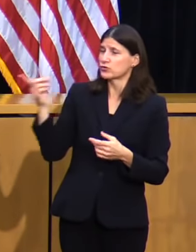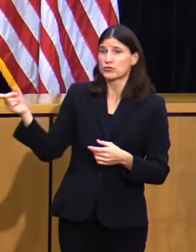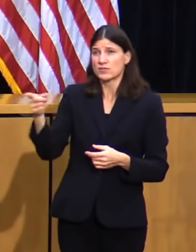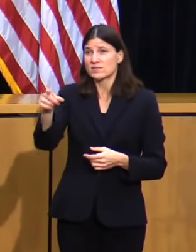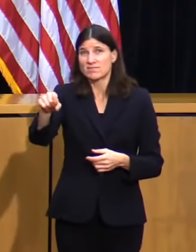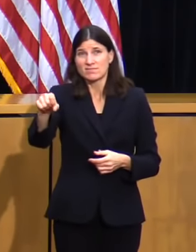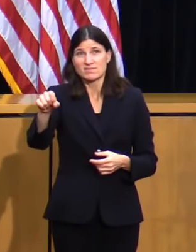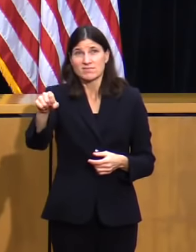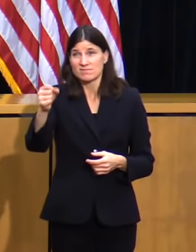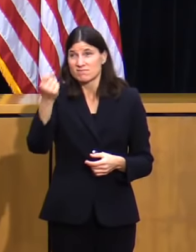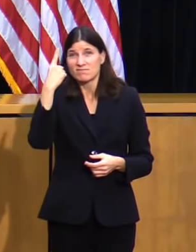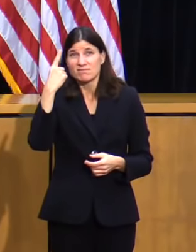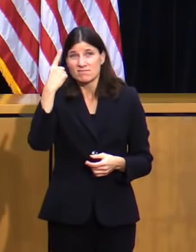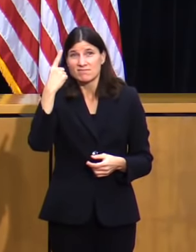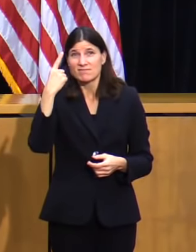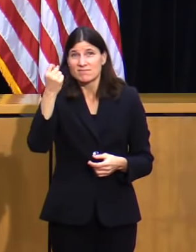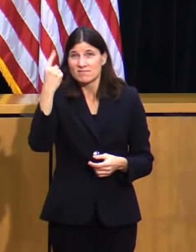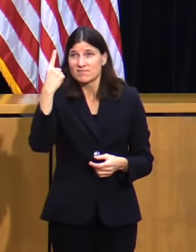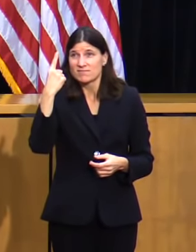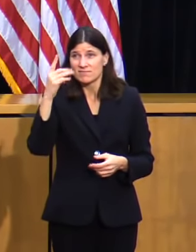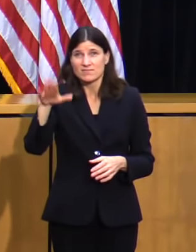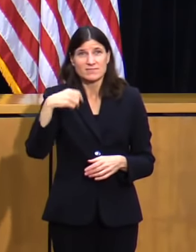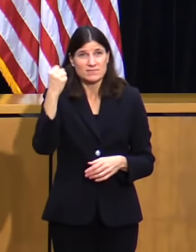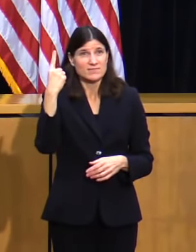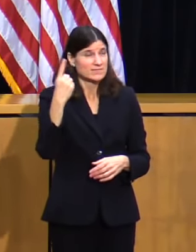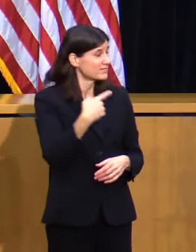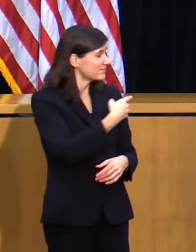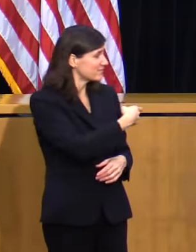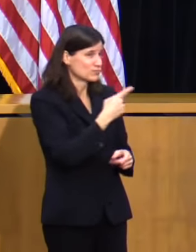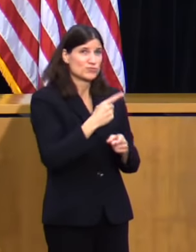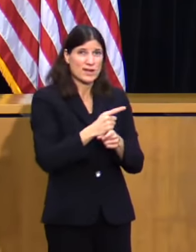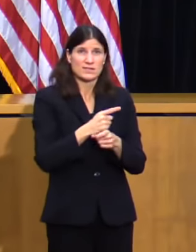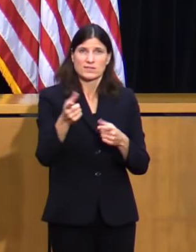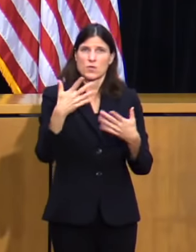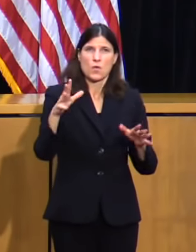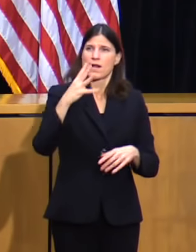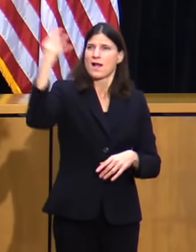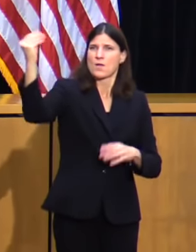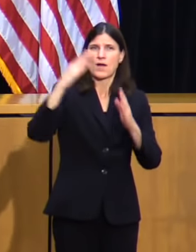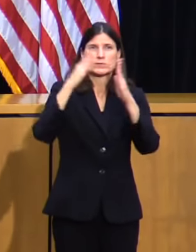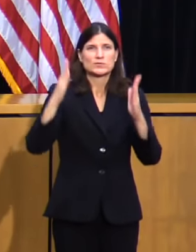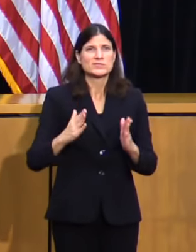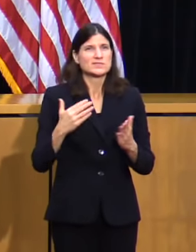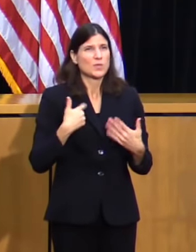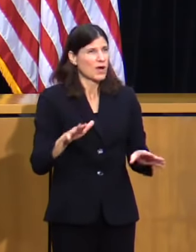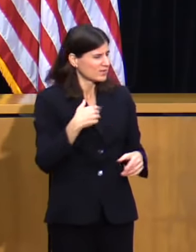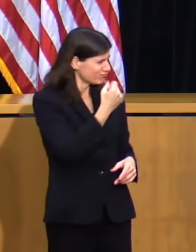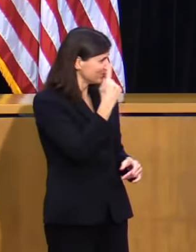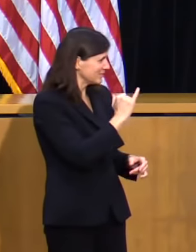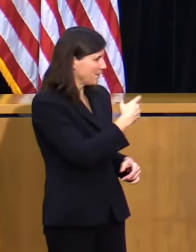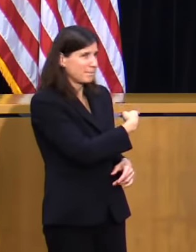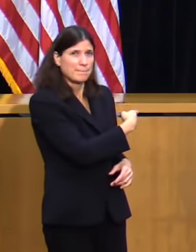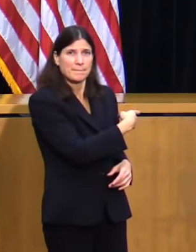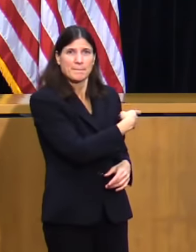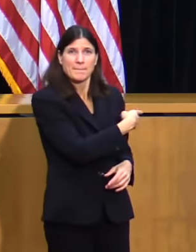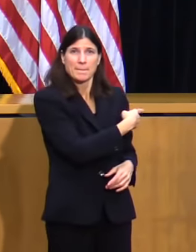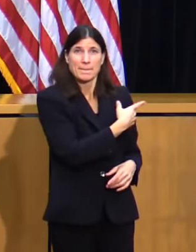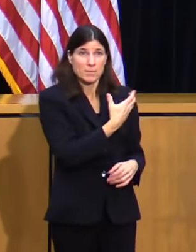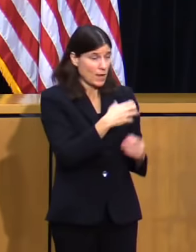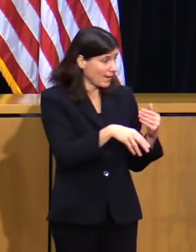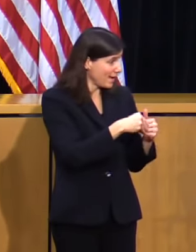from the other members of your family or have them test as well. Do you want to speak at all to this? How am I doing on this? Am I? Okay, all right. But that